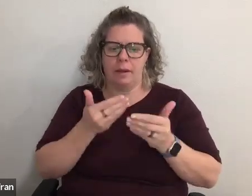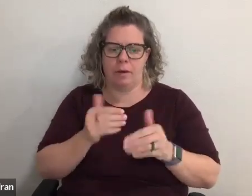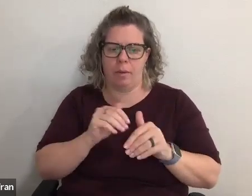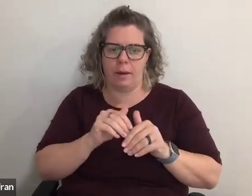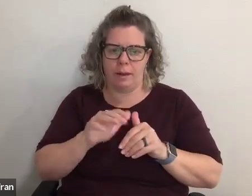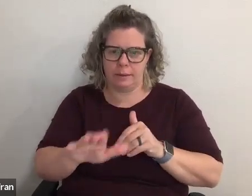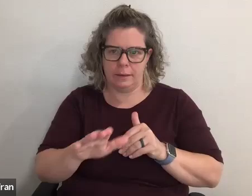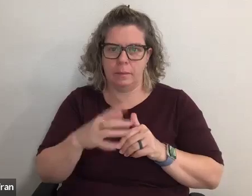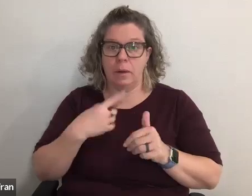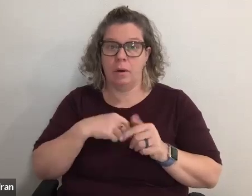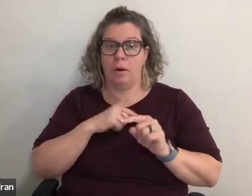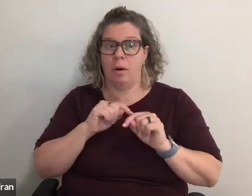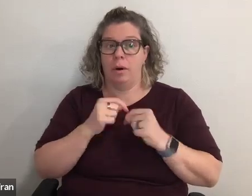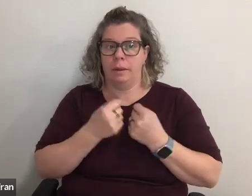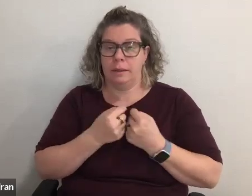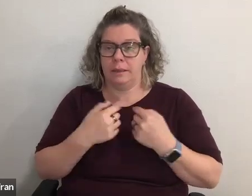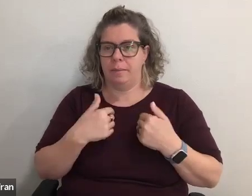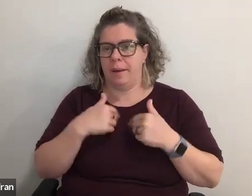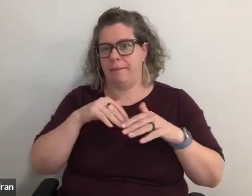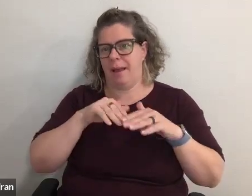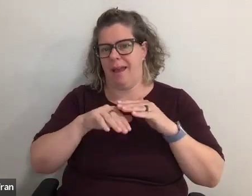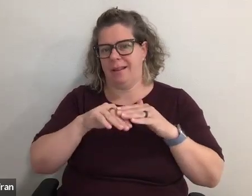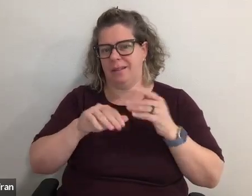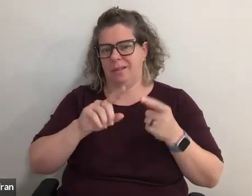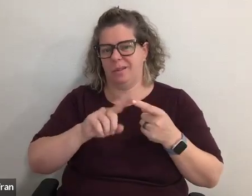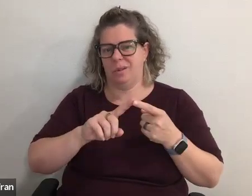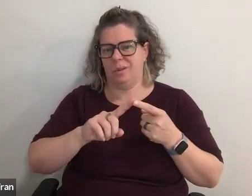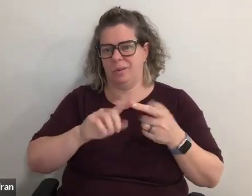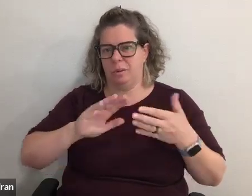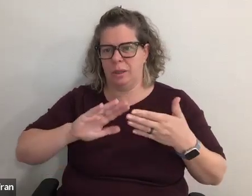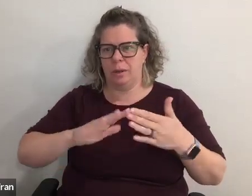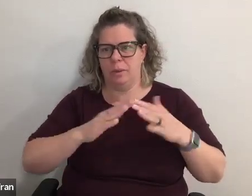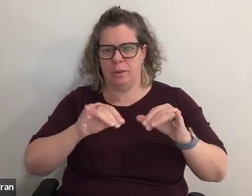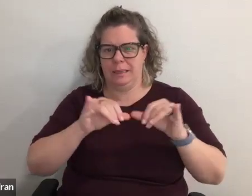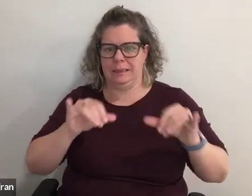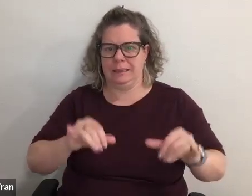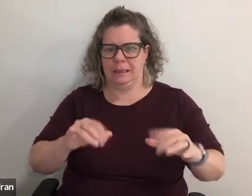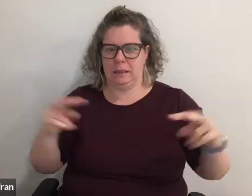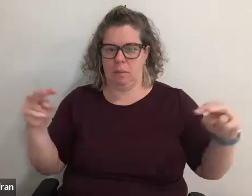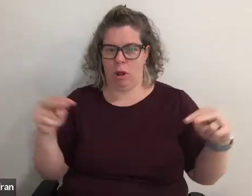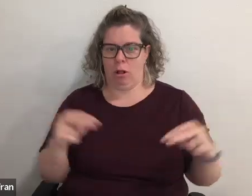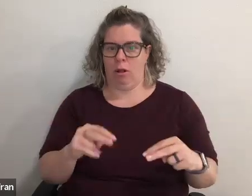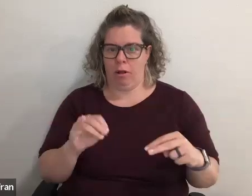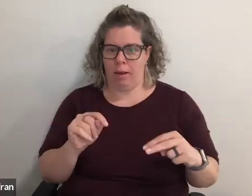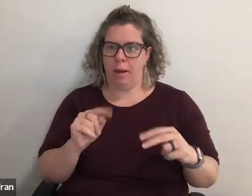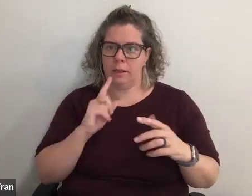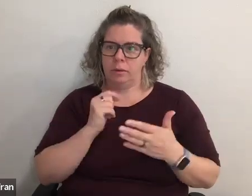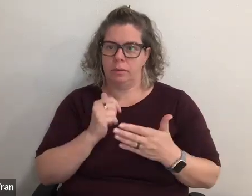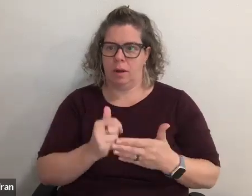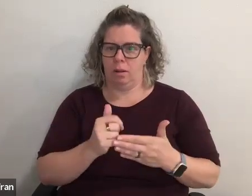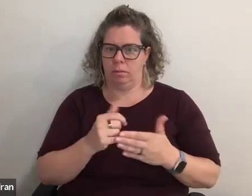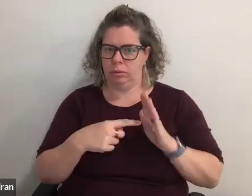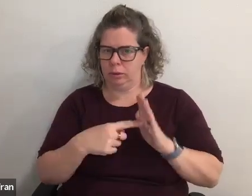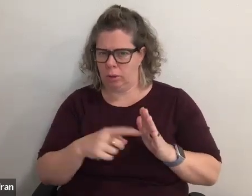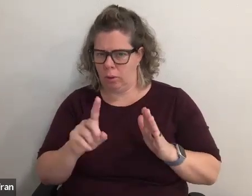us. So our teams have access to kind of a communal system, an internal system that we use that shows